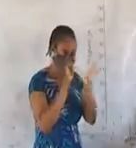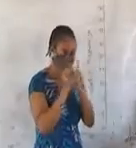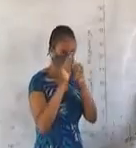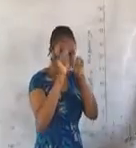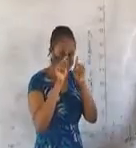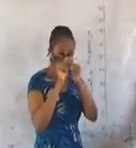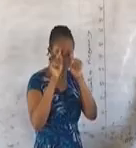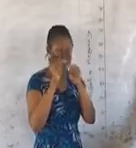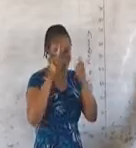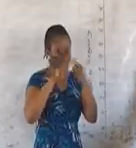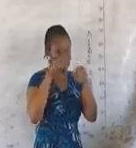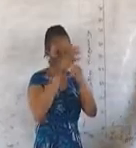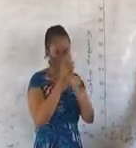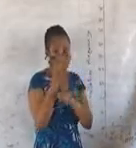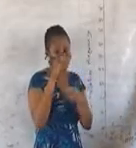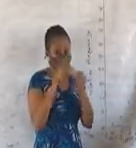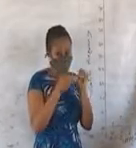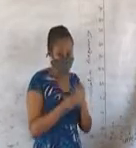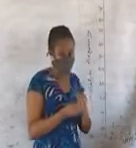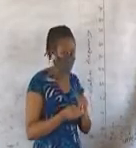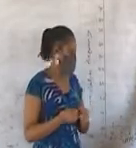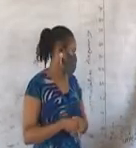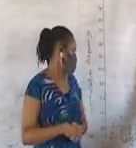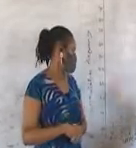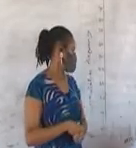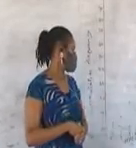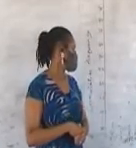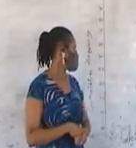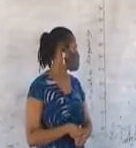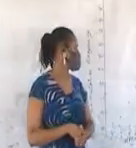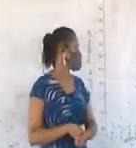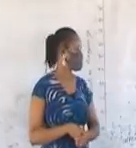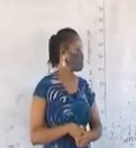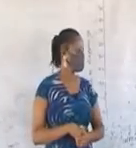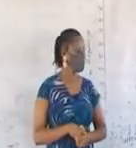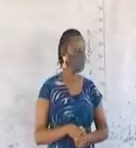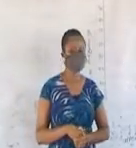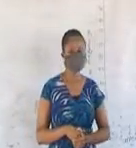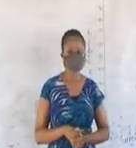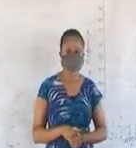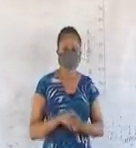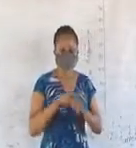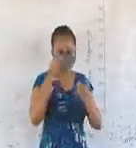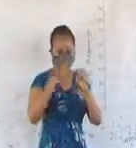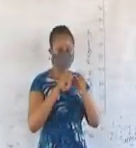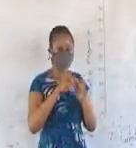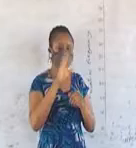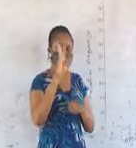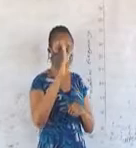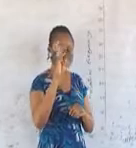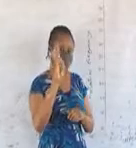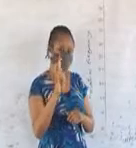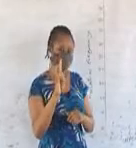46, you trace it up until you get to your 46. right close to 50. When it